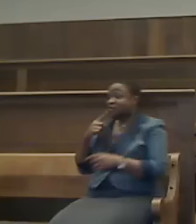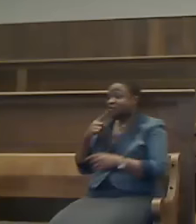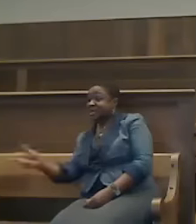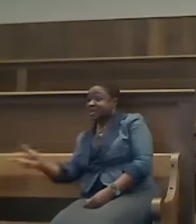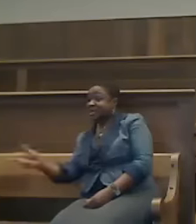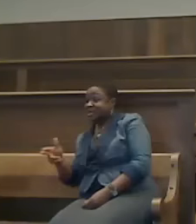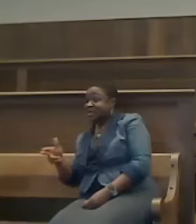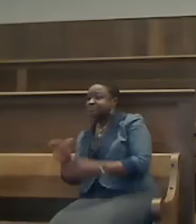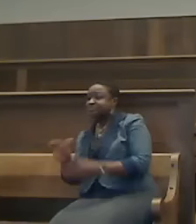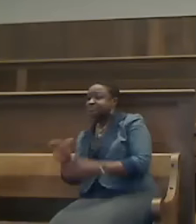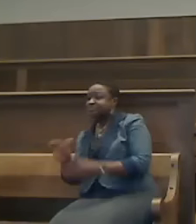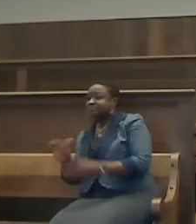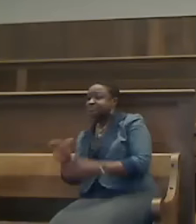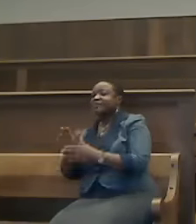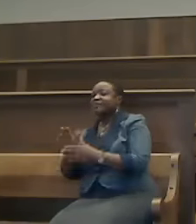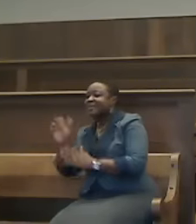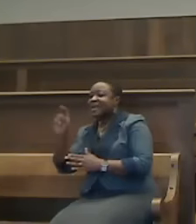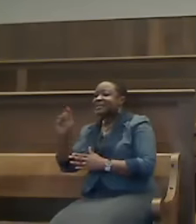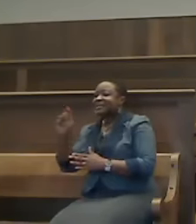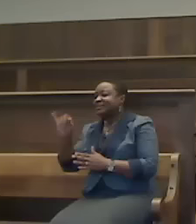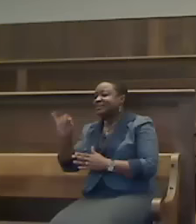antibody responses, IgE, IgG.